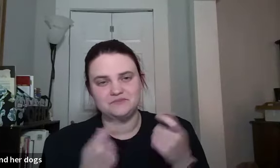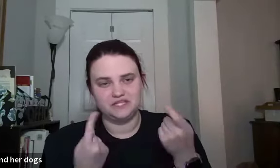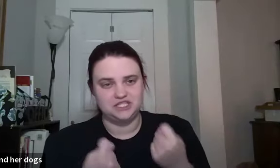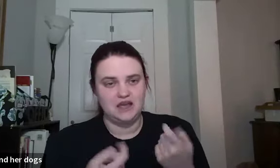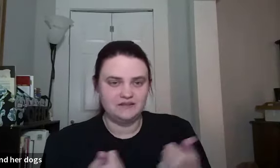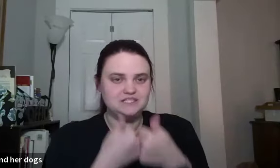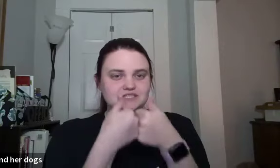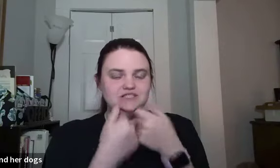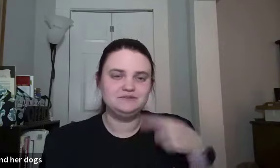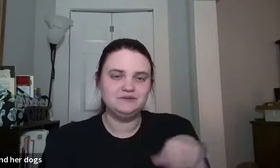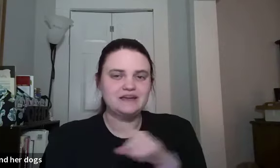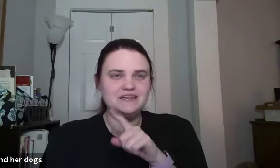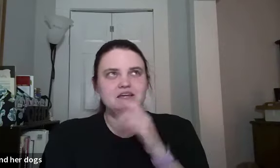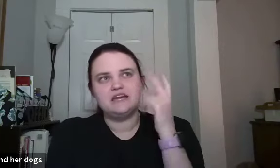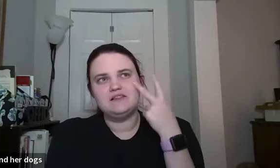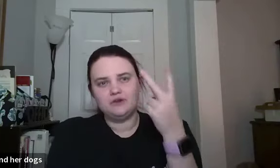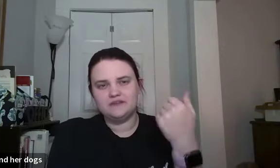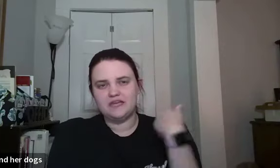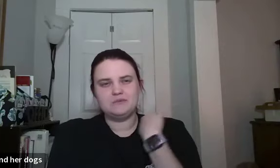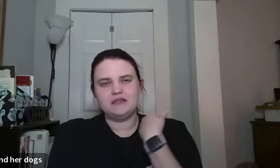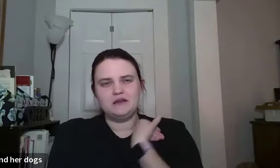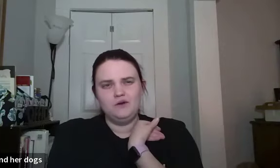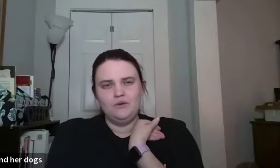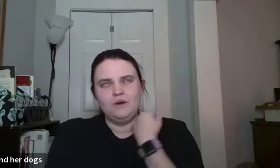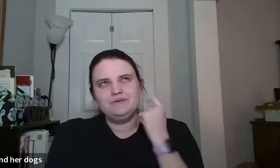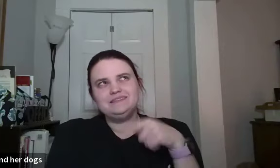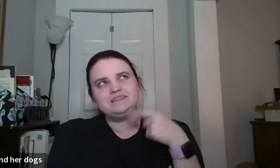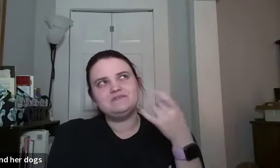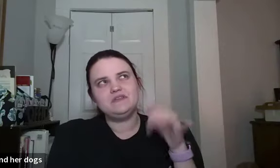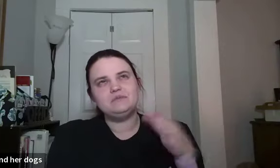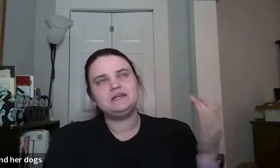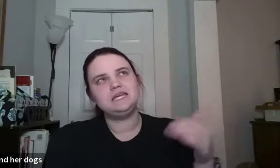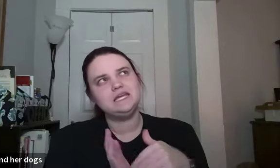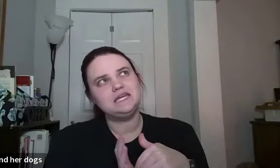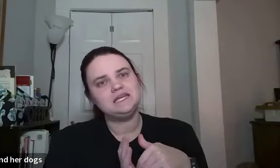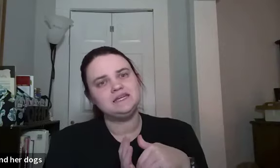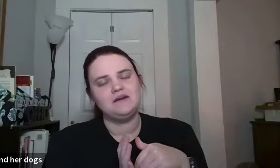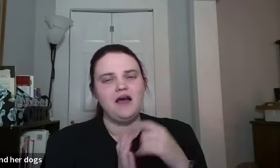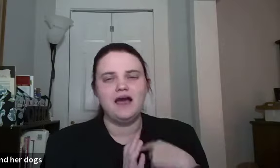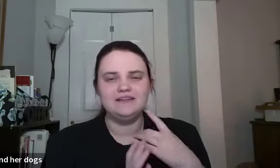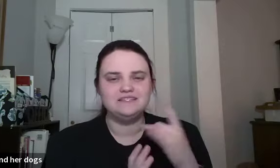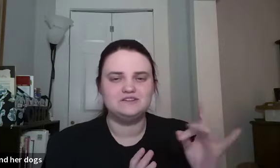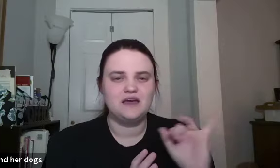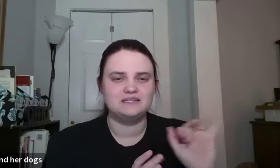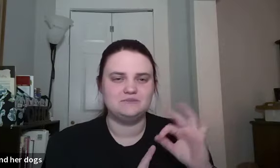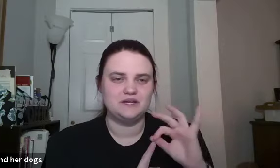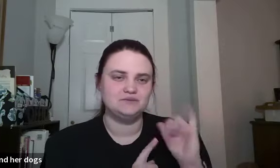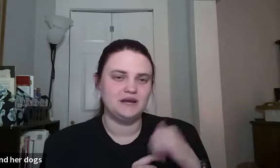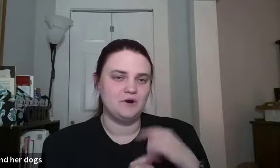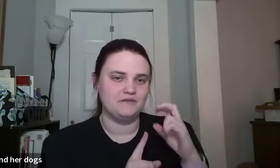like challenge to you guys to kind of look at the animal and be like, what was the sign for that one again? I like to do that, especially when I'm on the